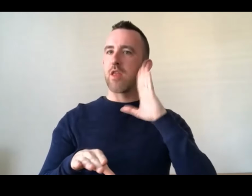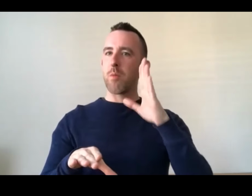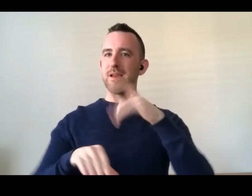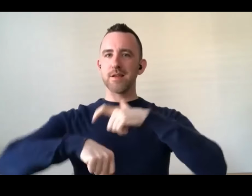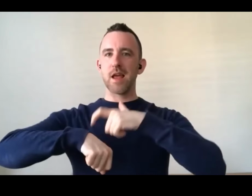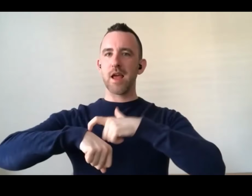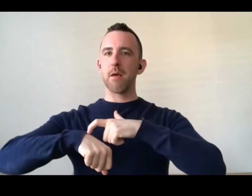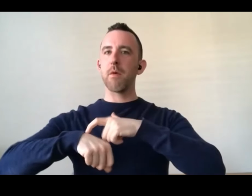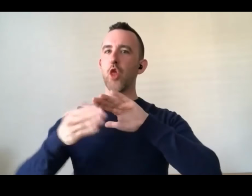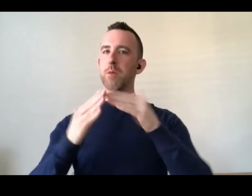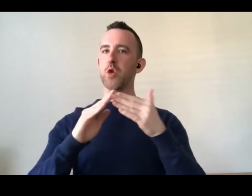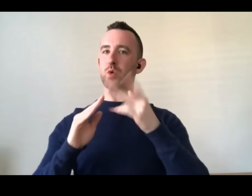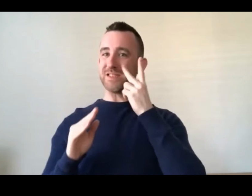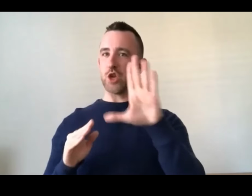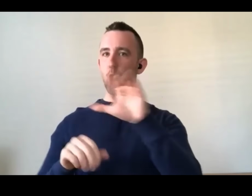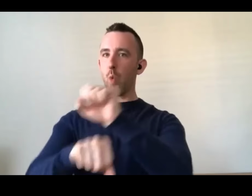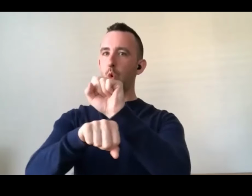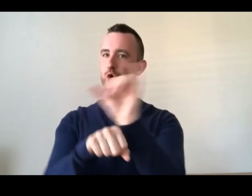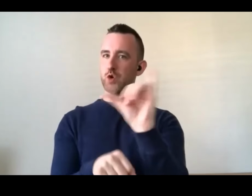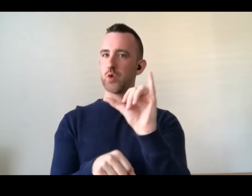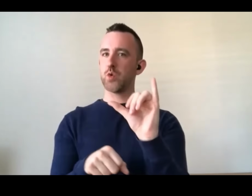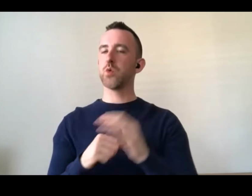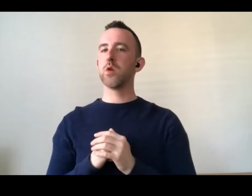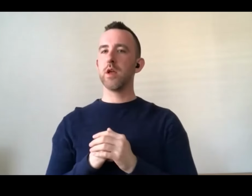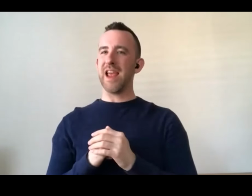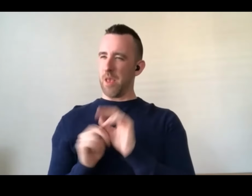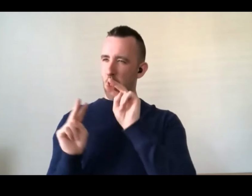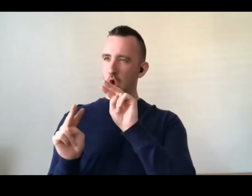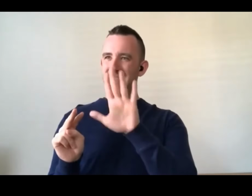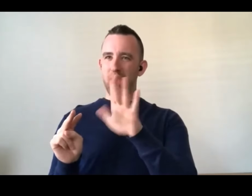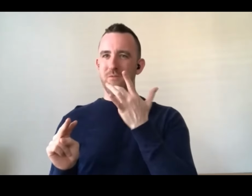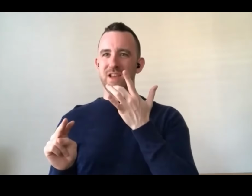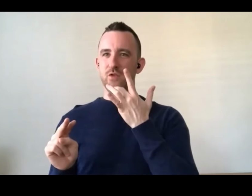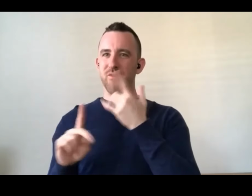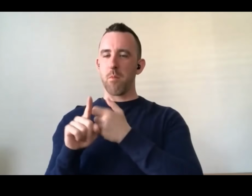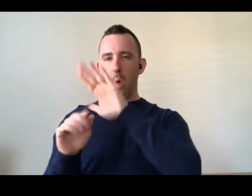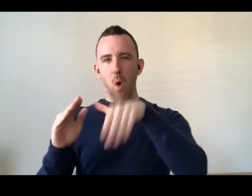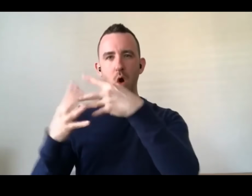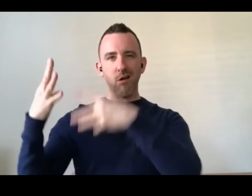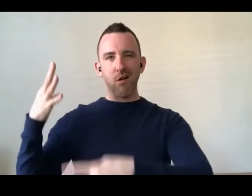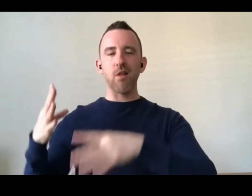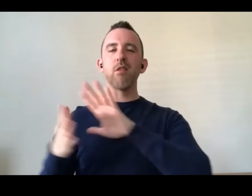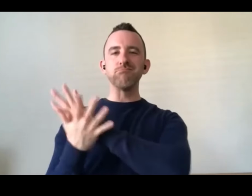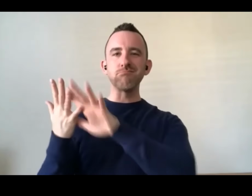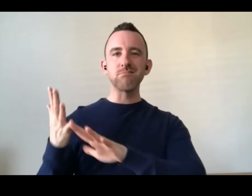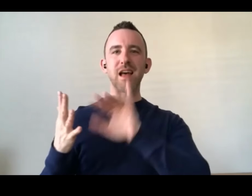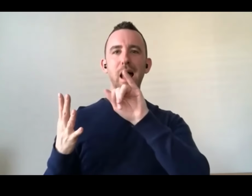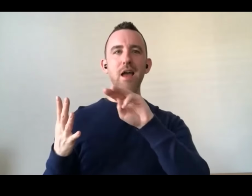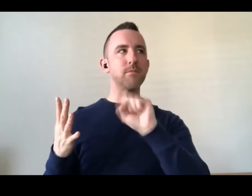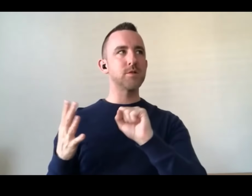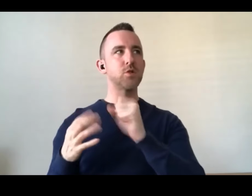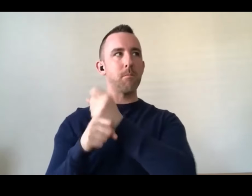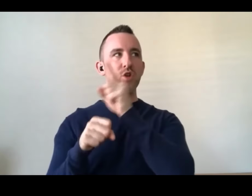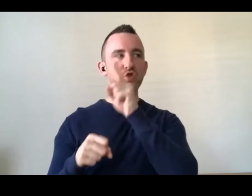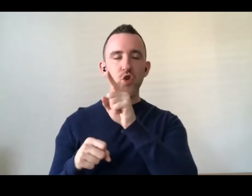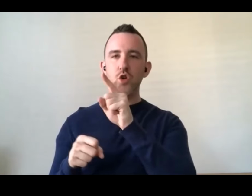the community gets to see your work too, and they're going to be looking at their favorites from all of the items. So make sure that you